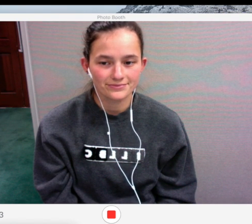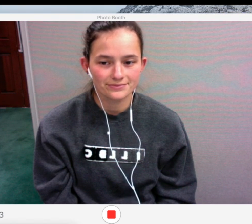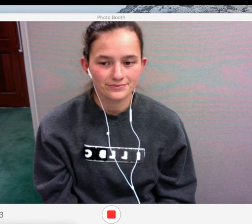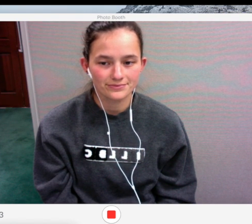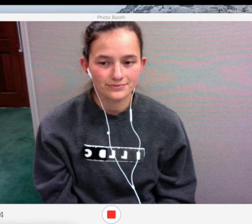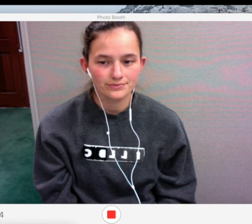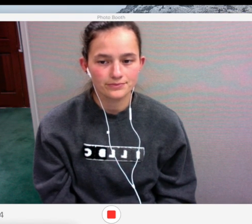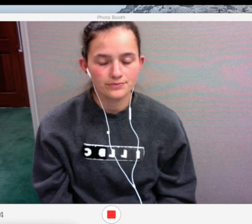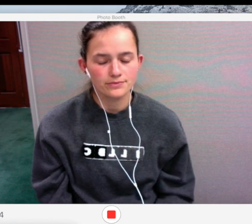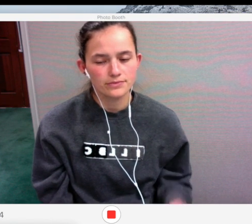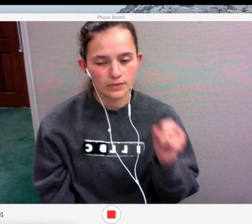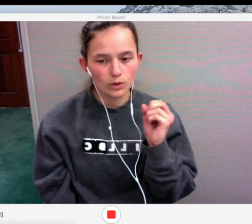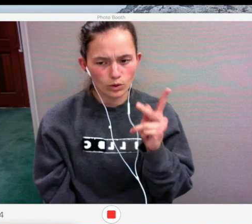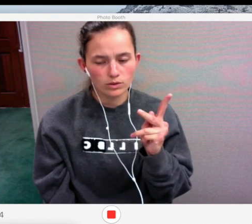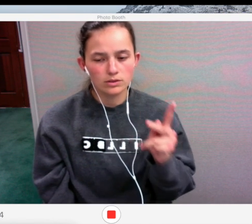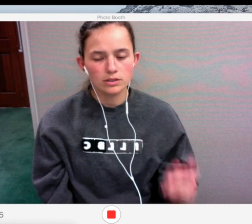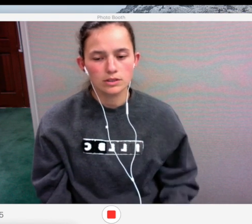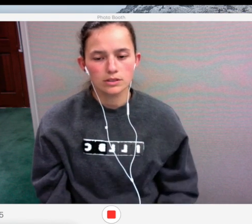Okay.